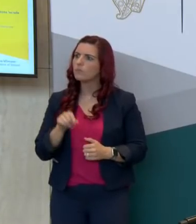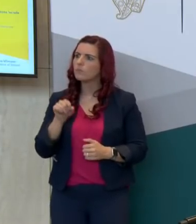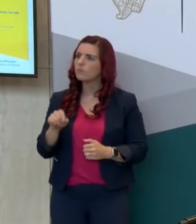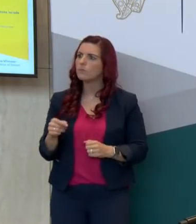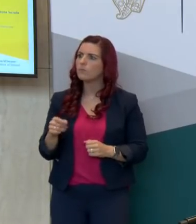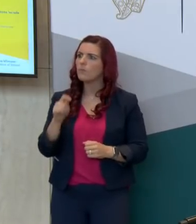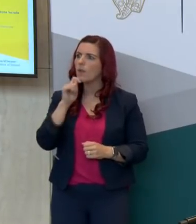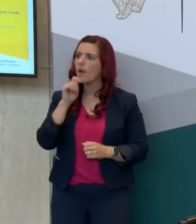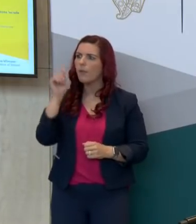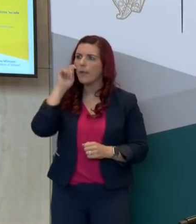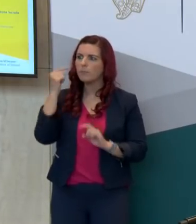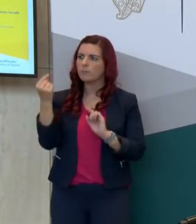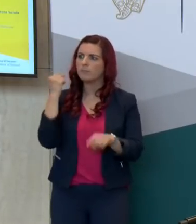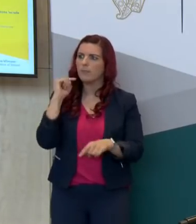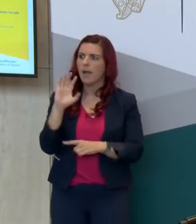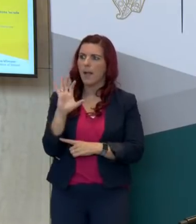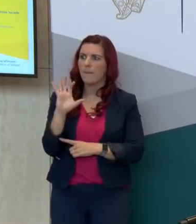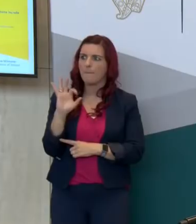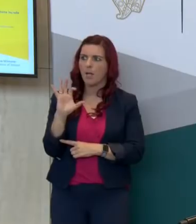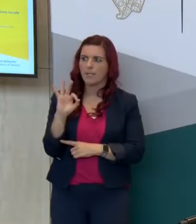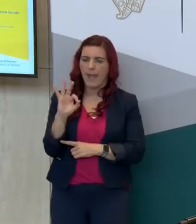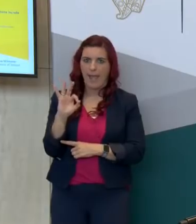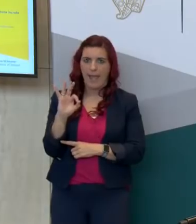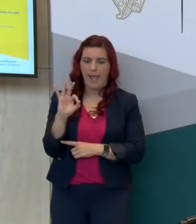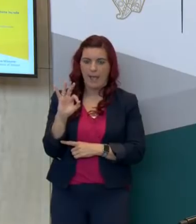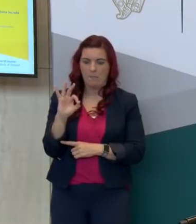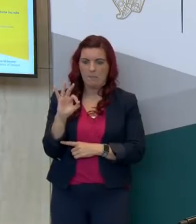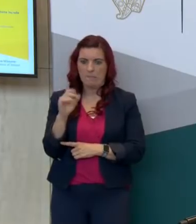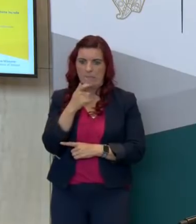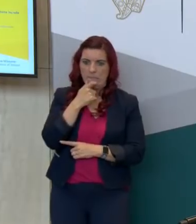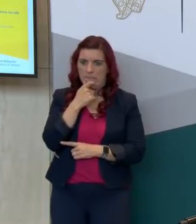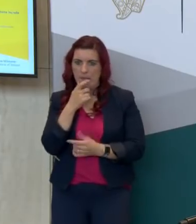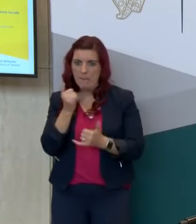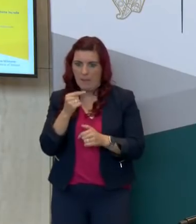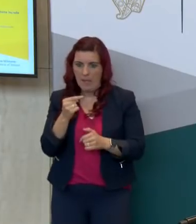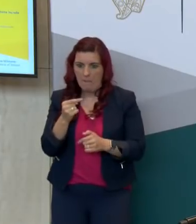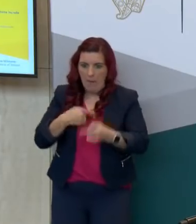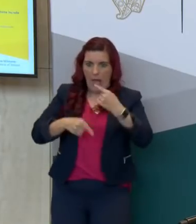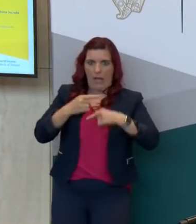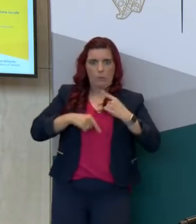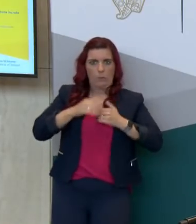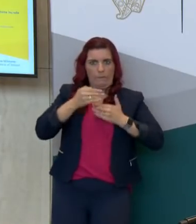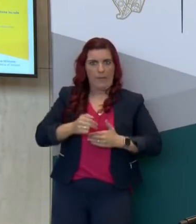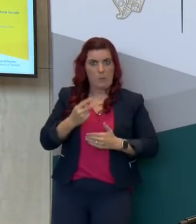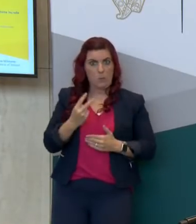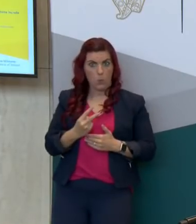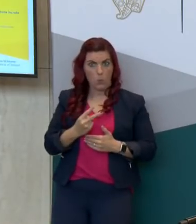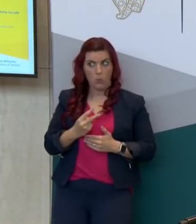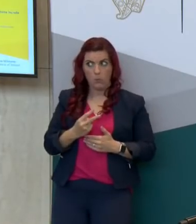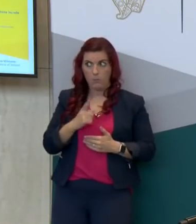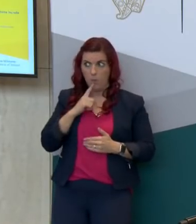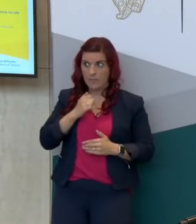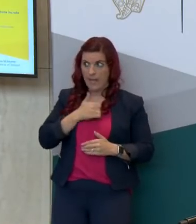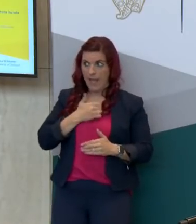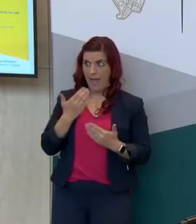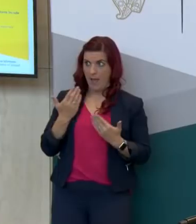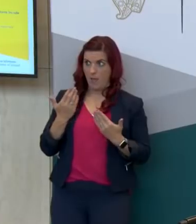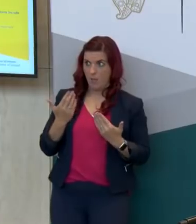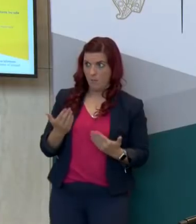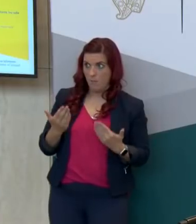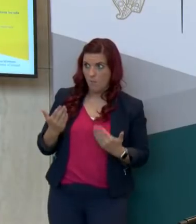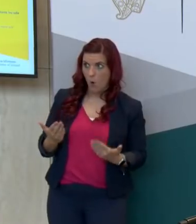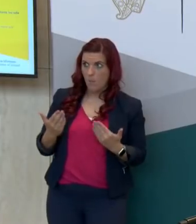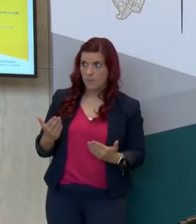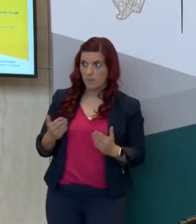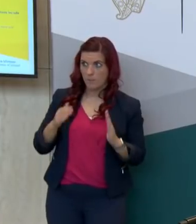the spectre of reversing back into phase 2 was not ruled out. But I mean, is this kind of response to the